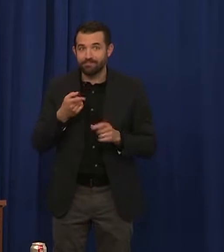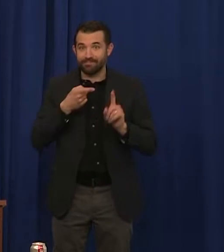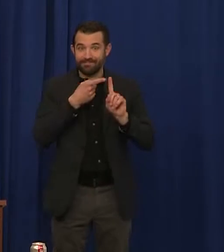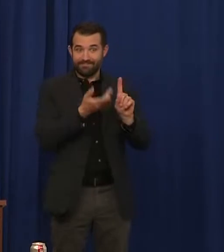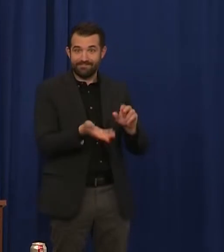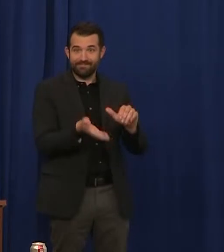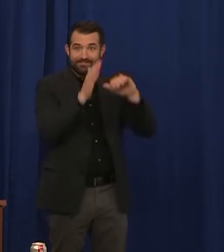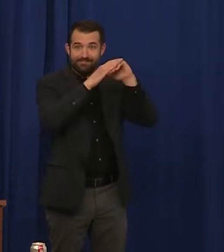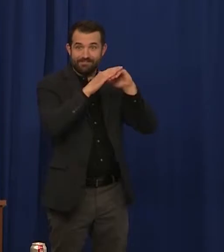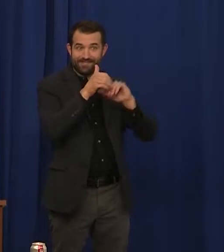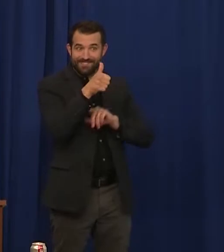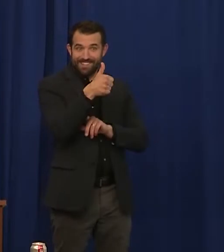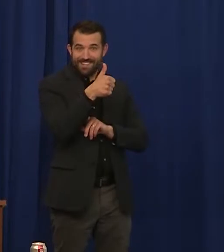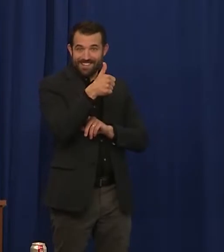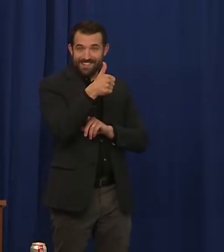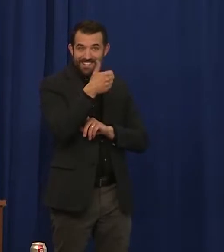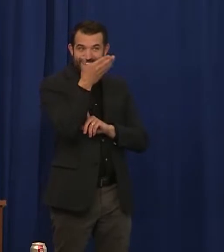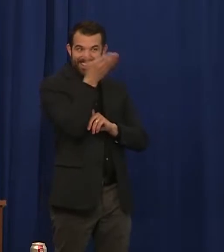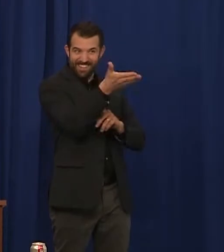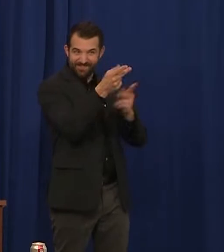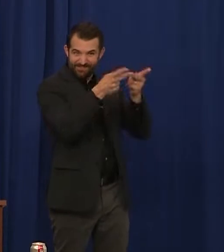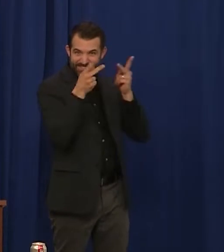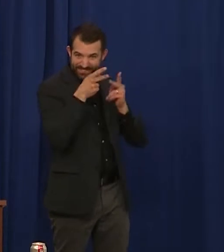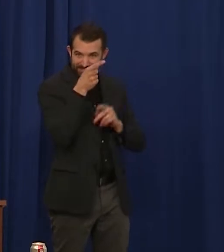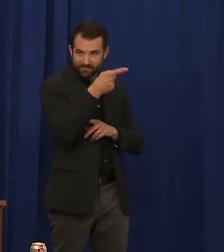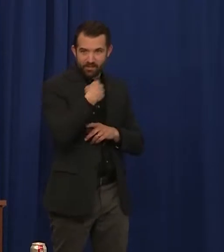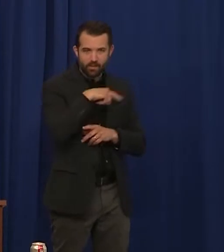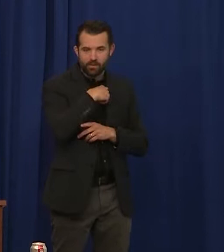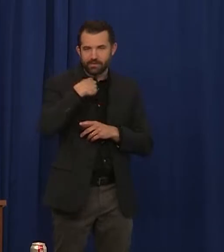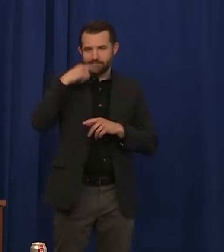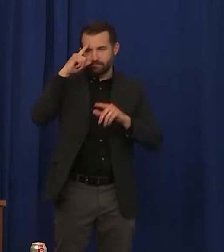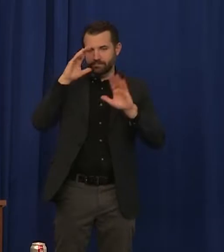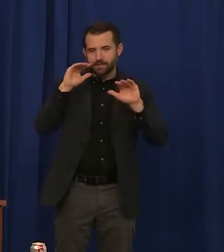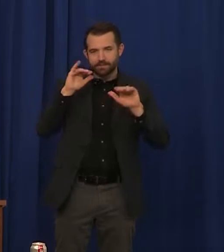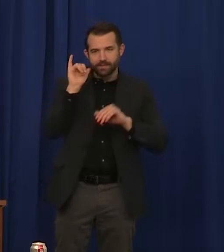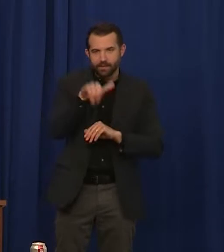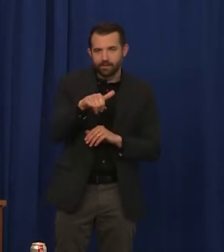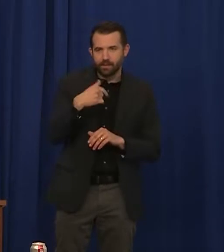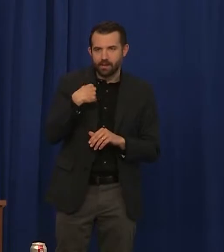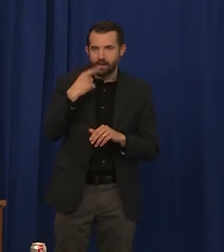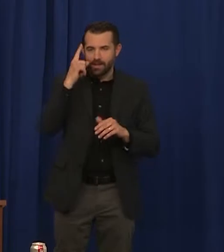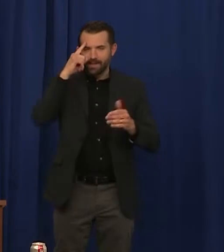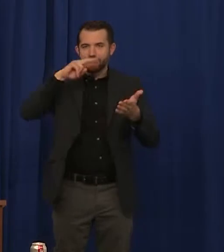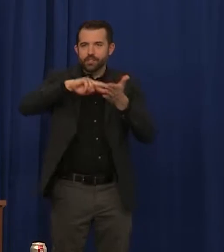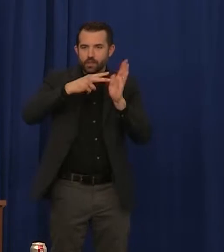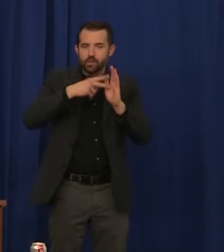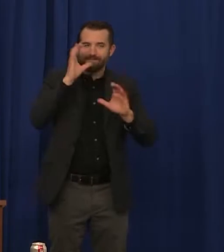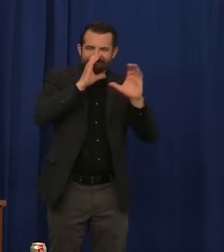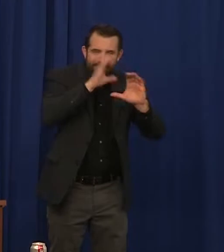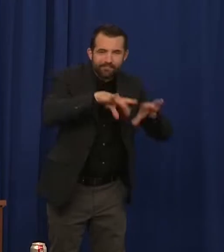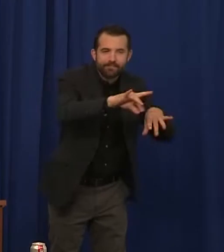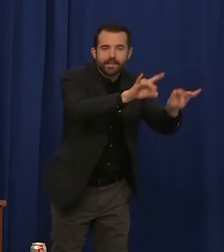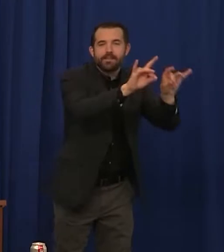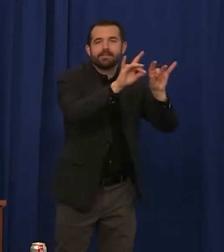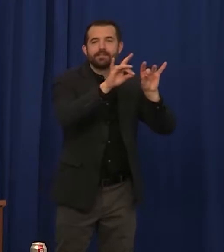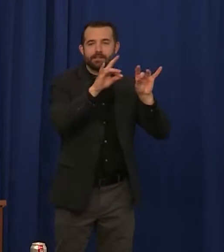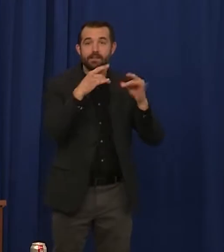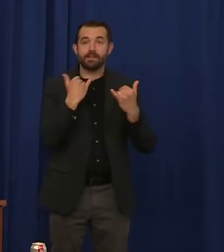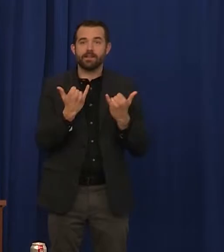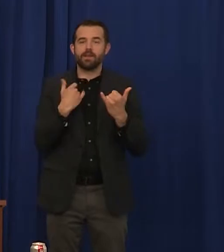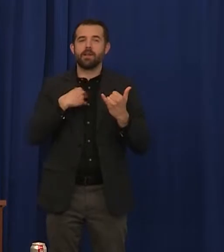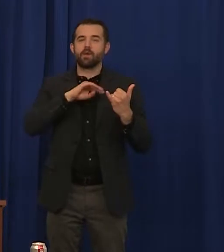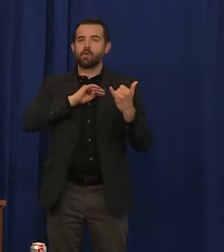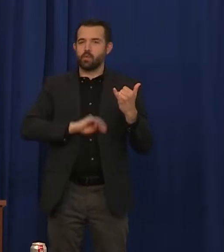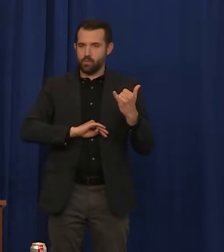cases of COVID-19 is something that we deliberately set out to find, and having found it, now have a better sense of what's